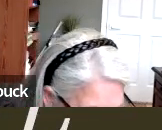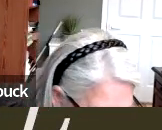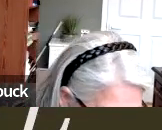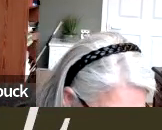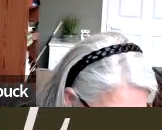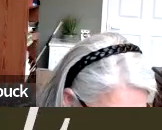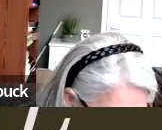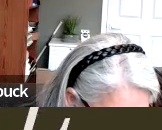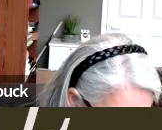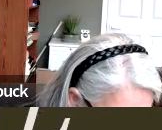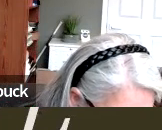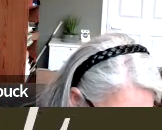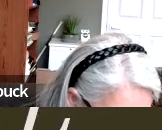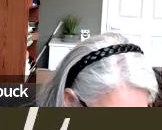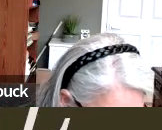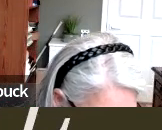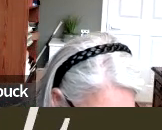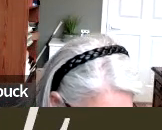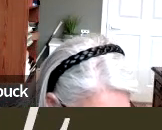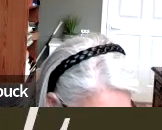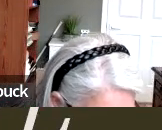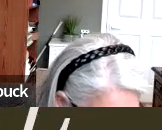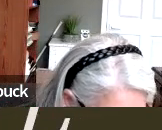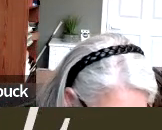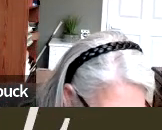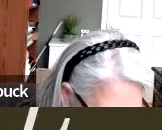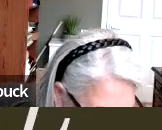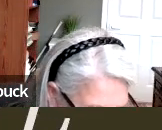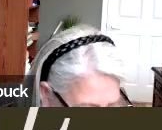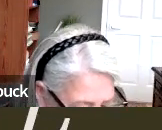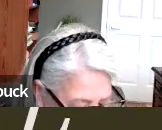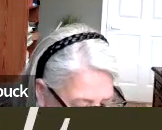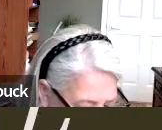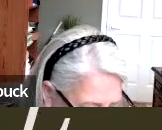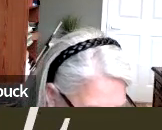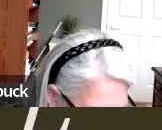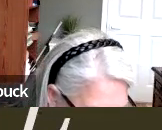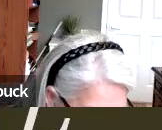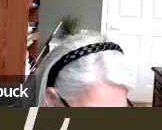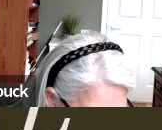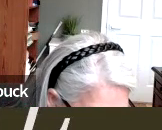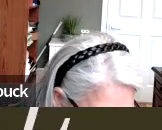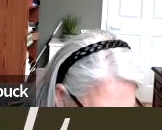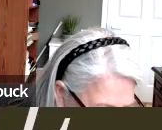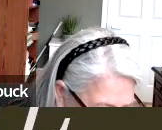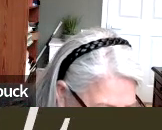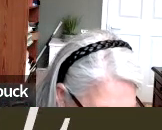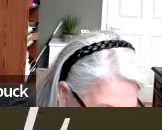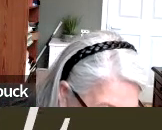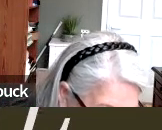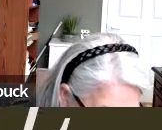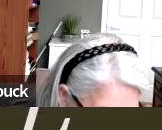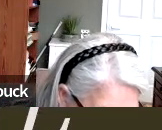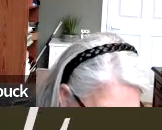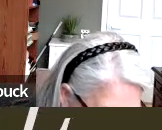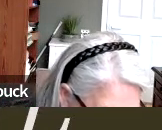wheelchair users, 4 with other physical disabilities, 1 with a brain injury, 1